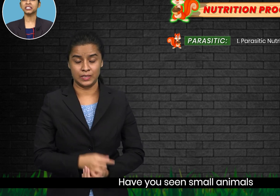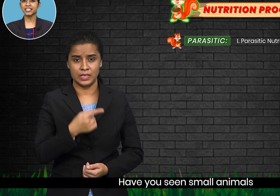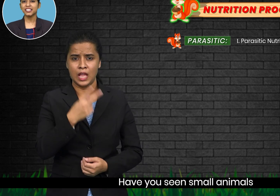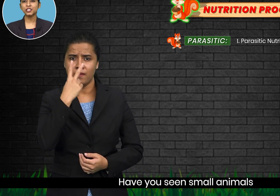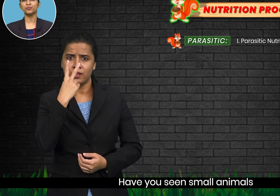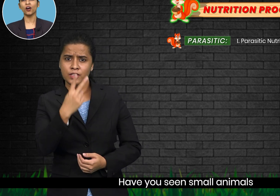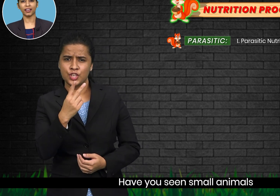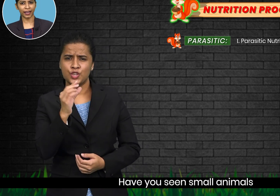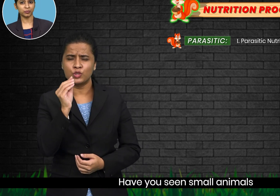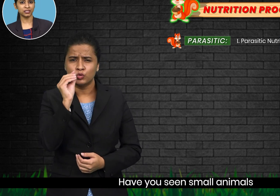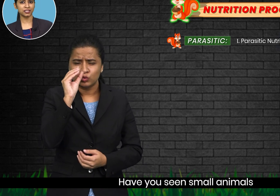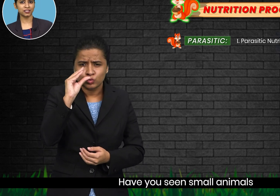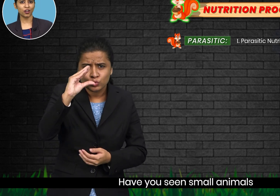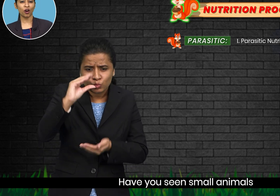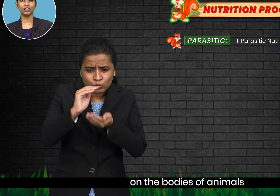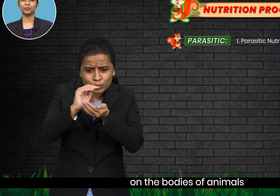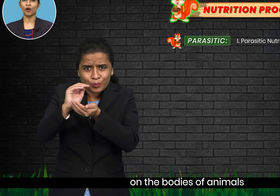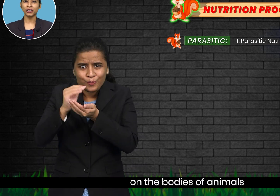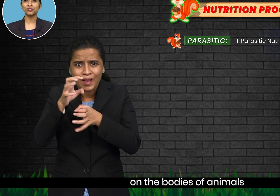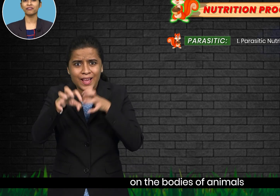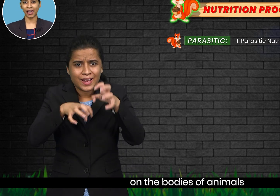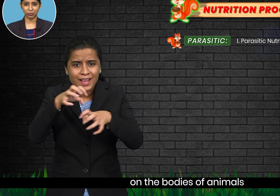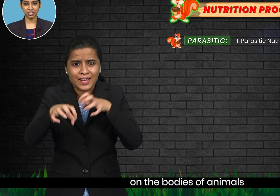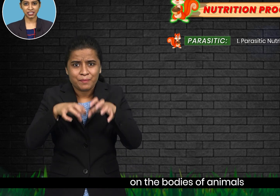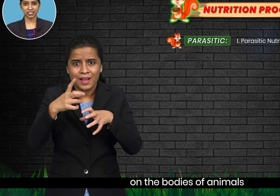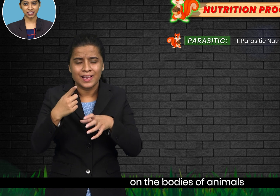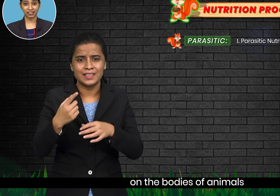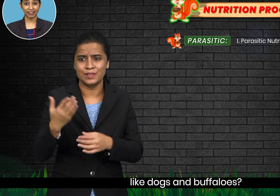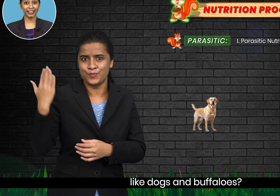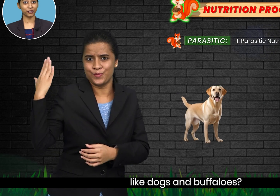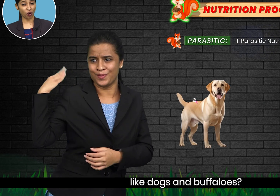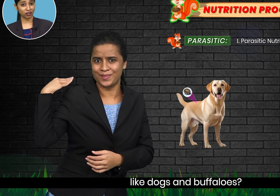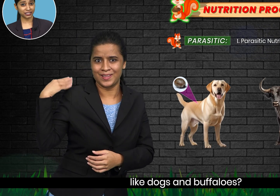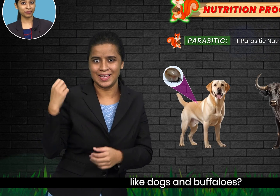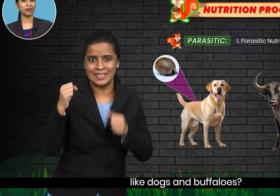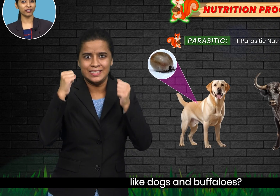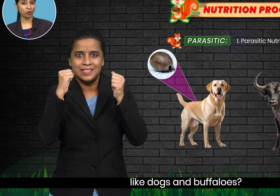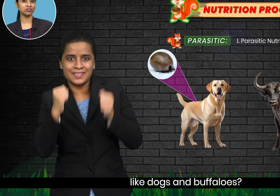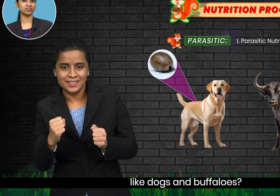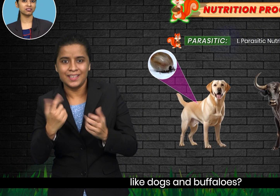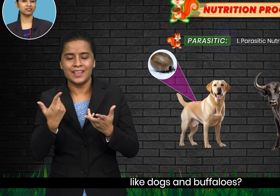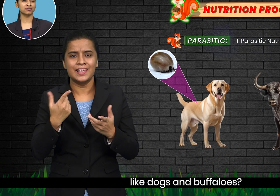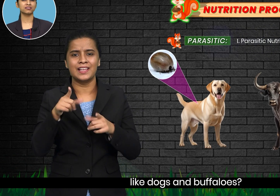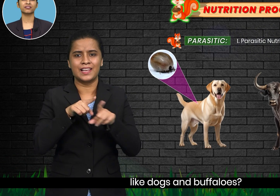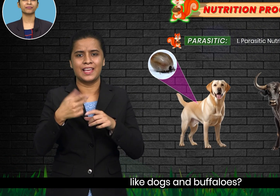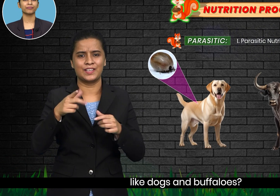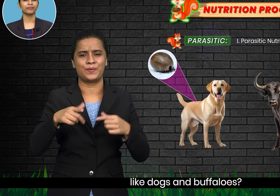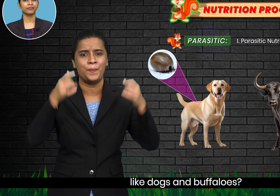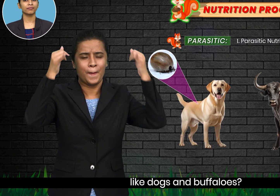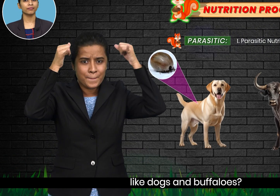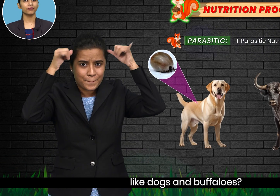Have you seen small animals on the bodies of animals, like dogs and buffaloes?